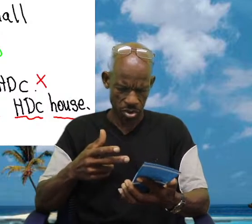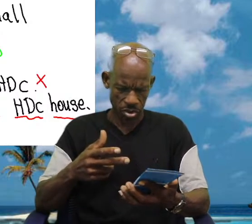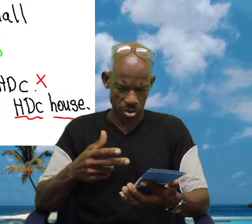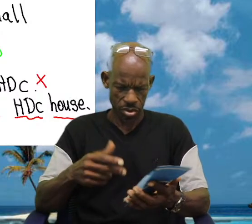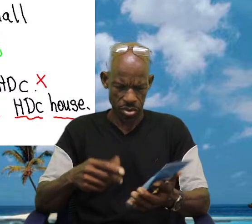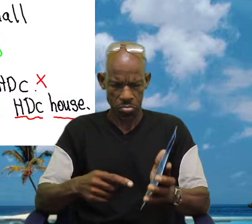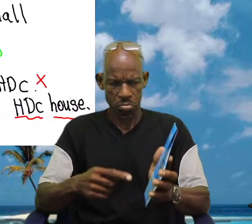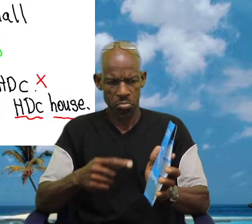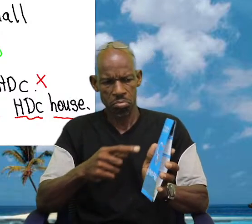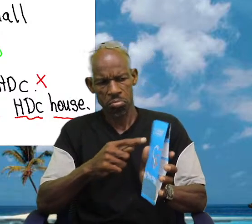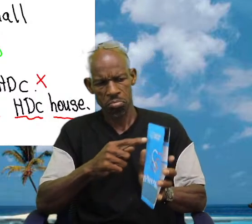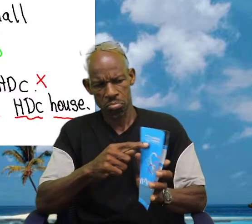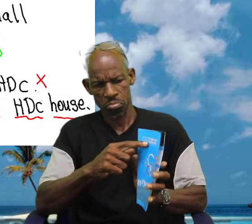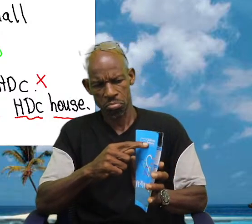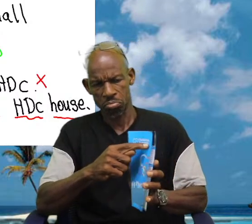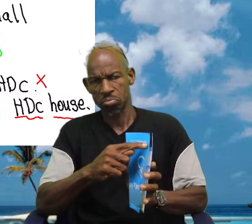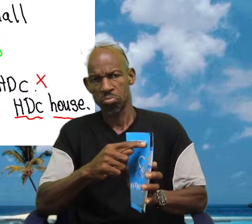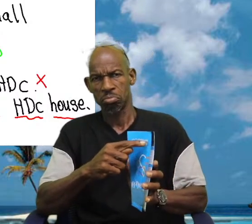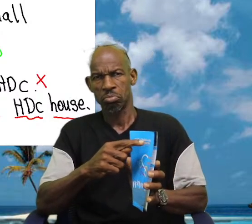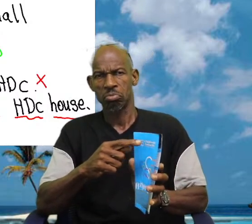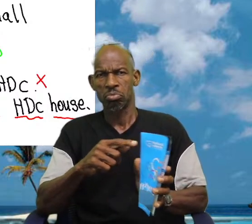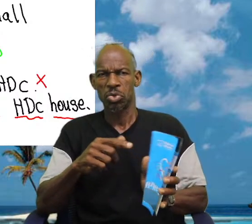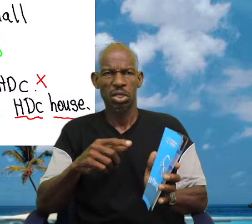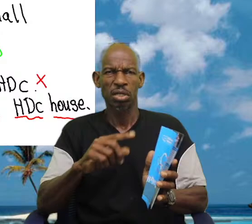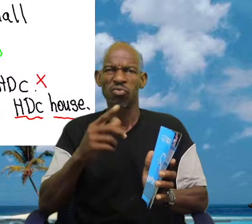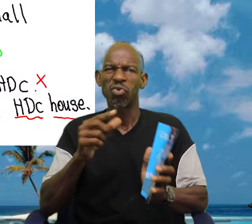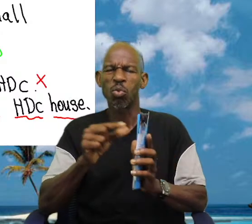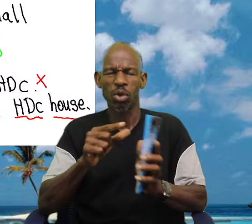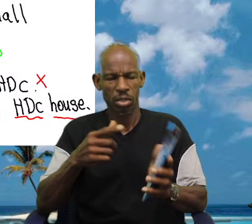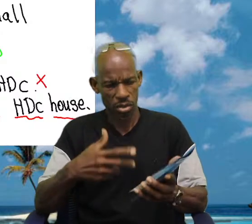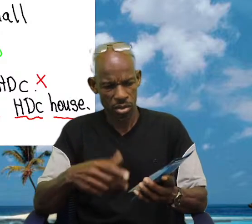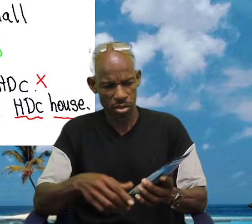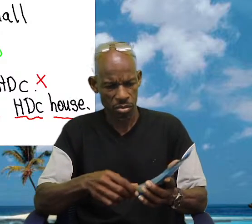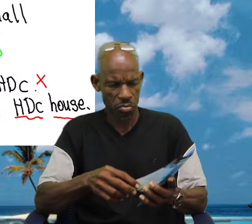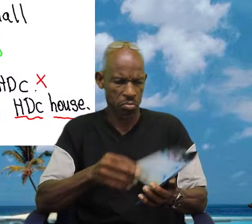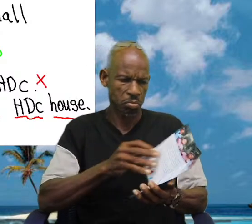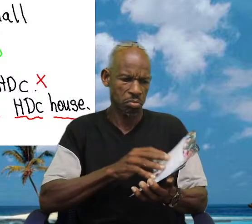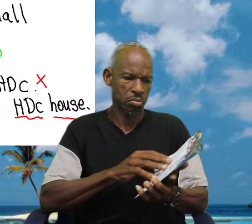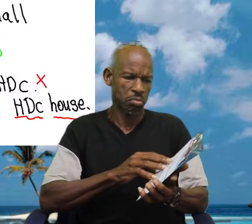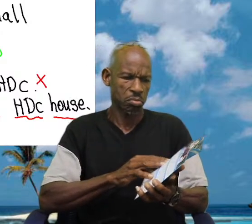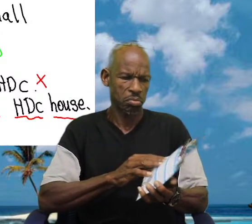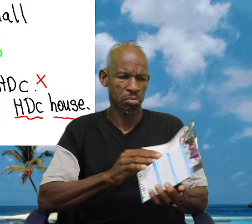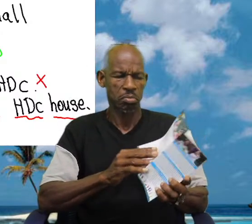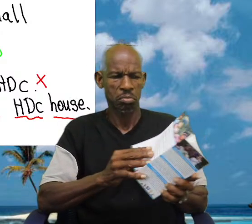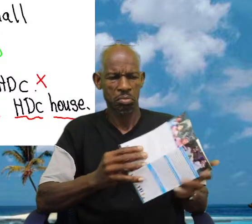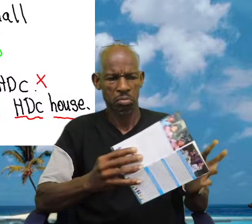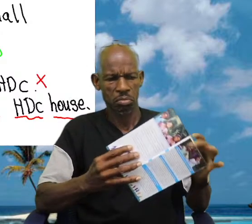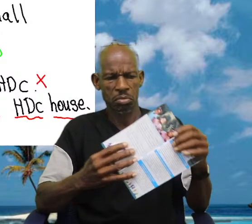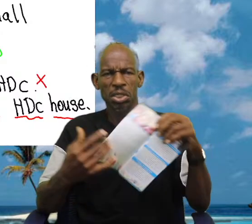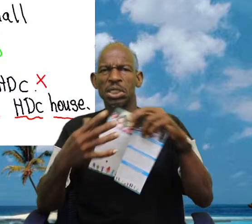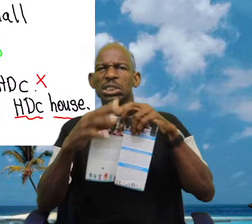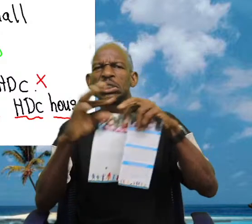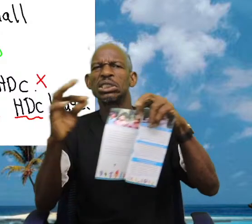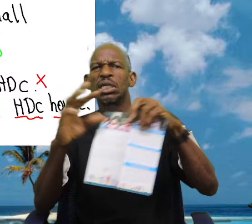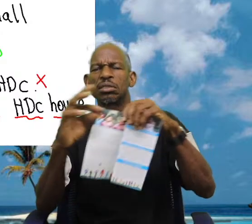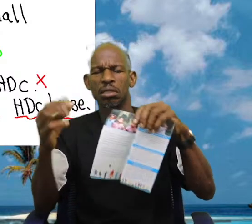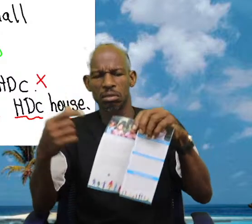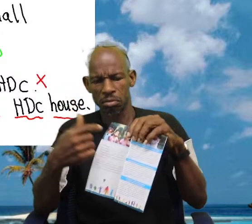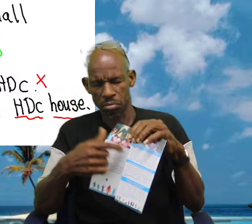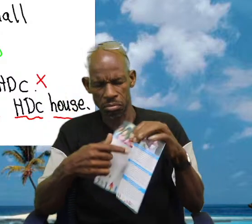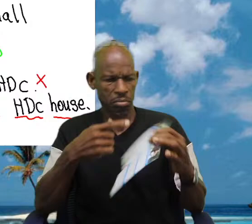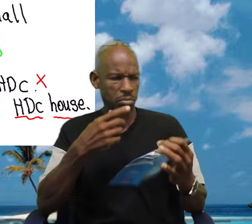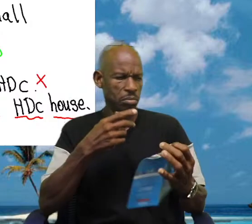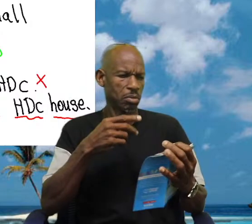I use that word? Look at it, the word in a sentence in one of the things that are written. Pull it